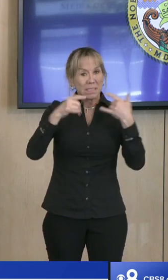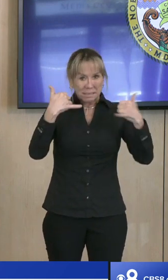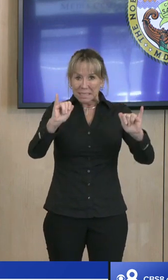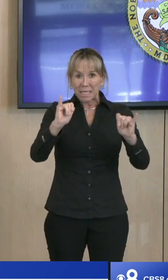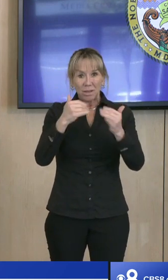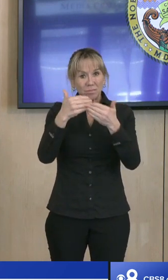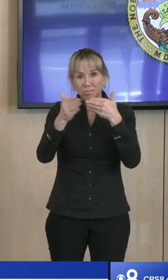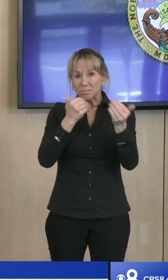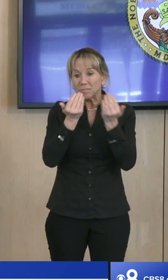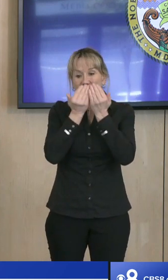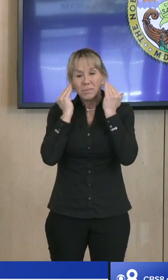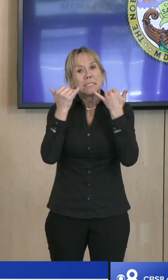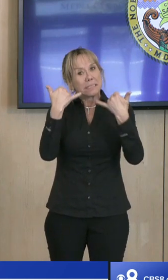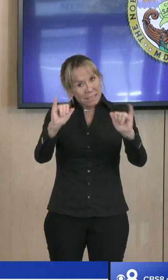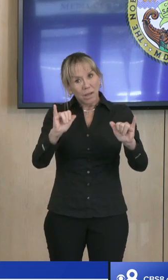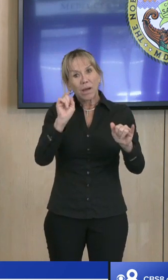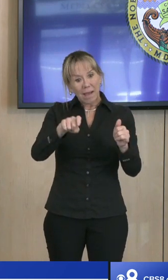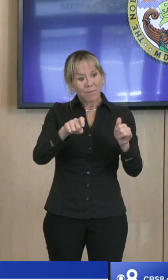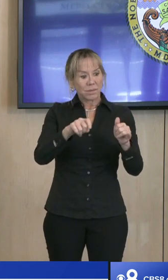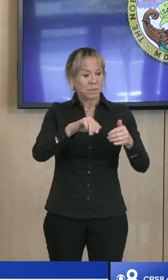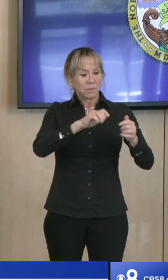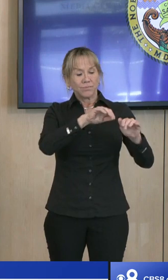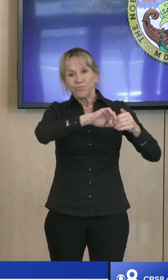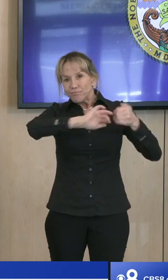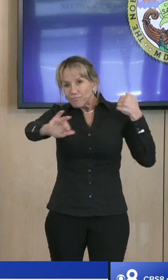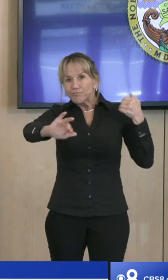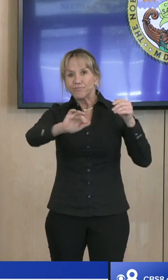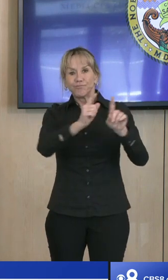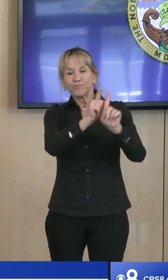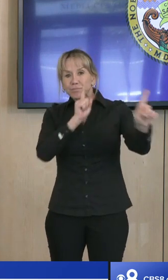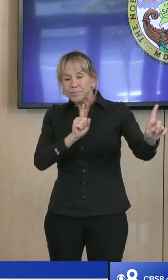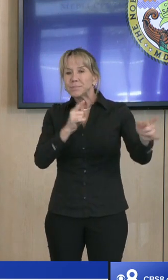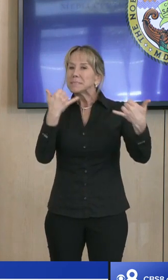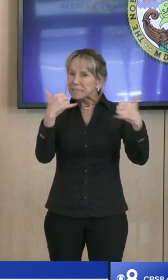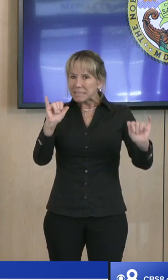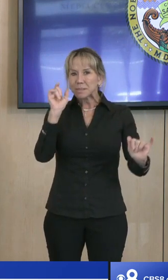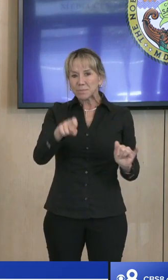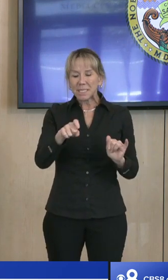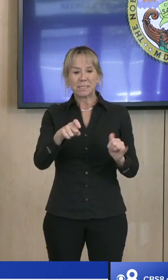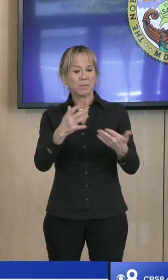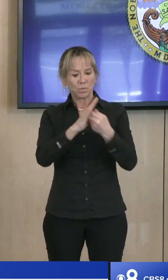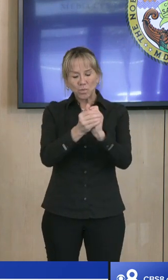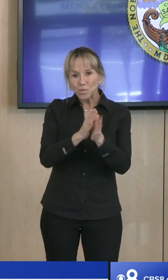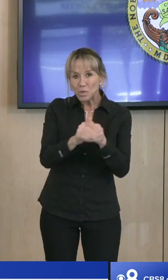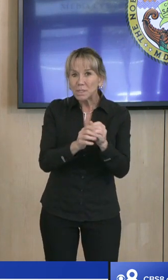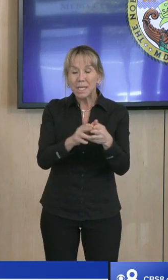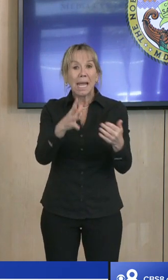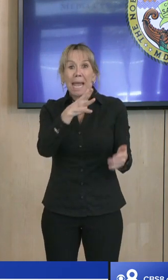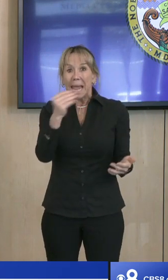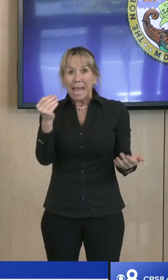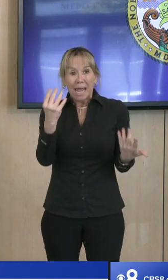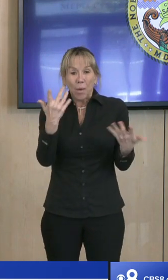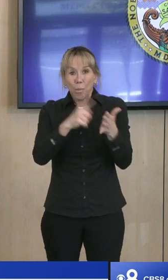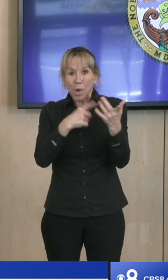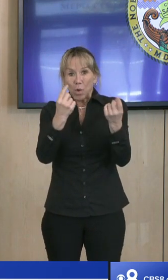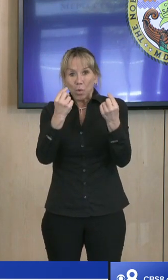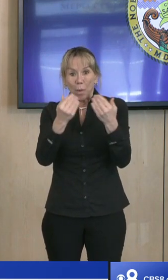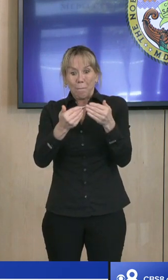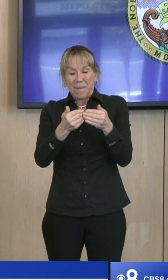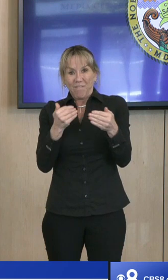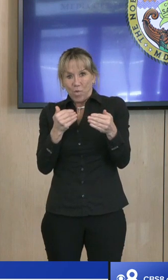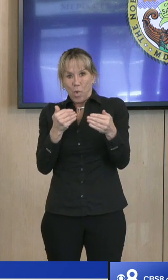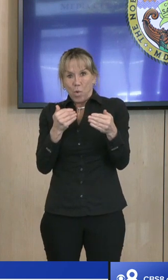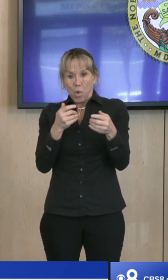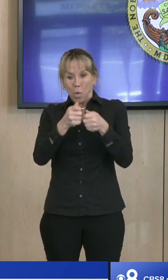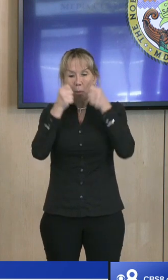to continue to wash your hands. In particular, before you put on or take off your mask, it is vitally important that you